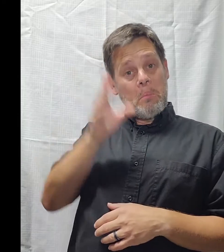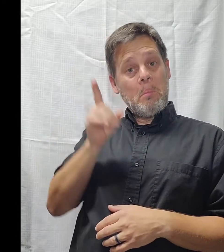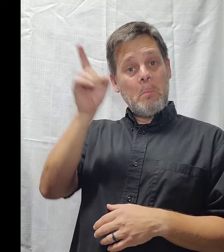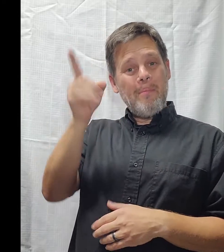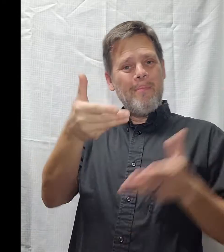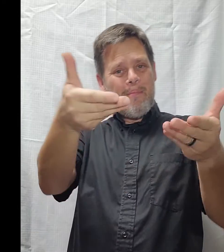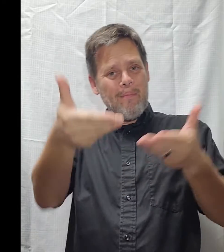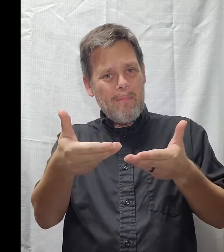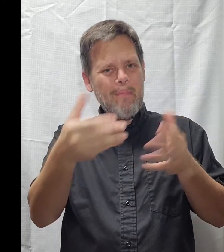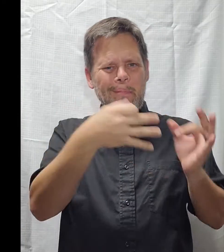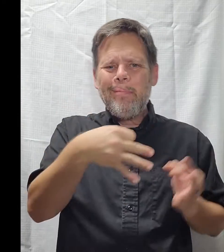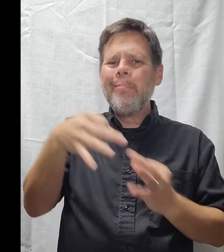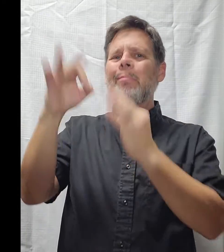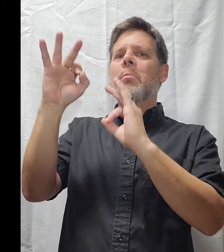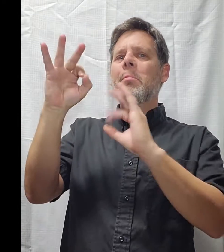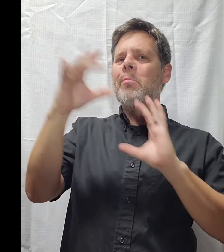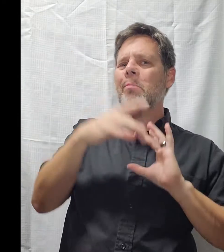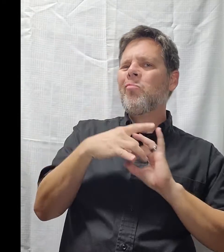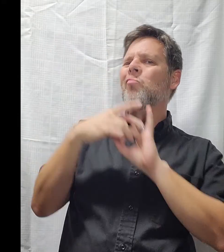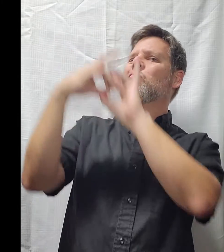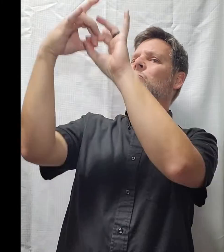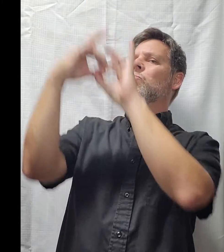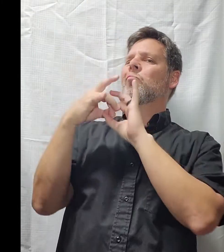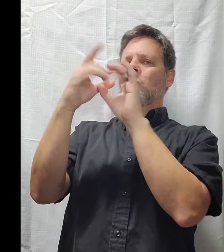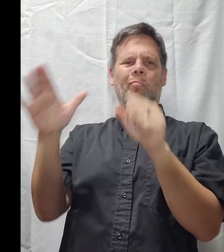But he invites us to return and to come back to his